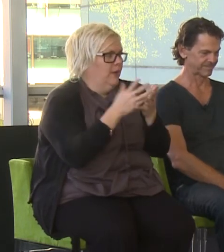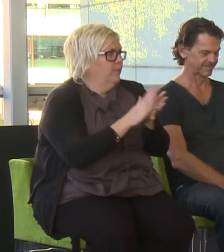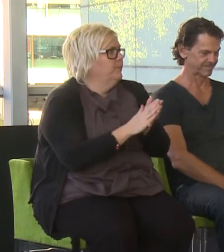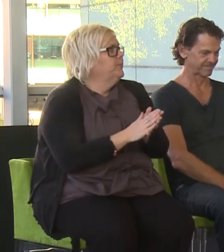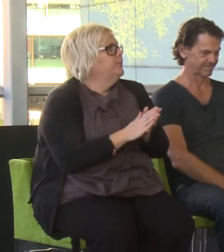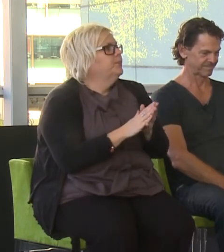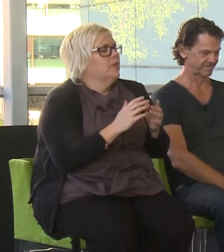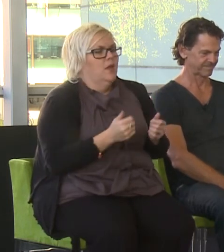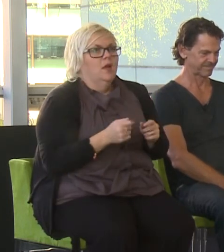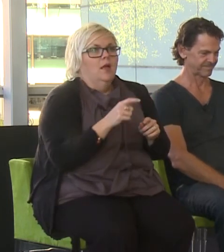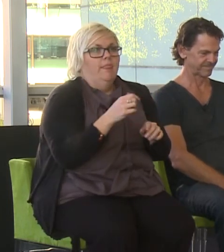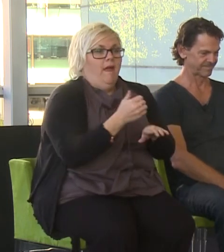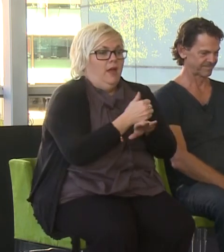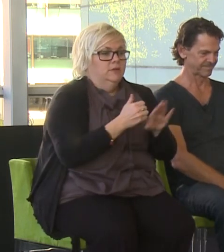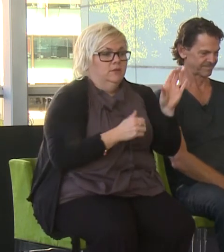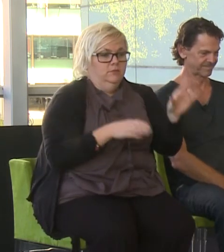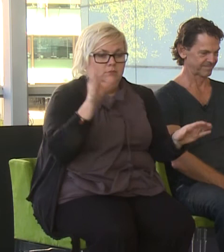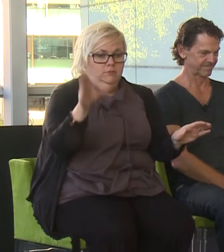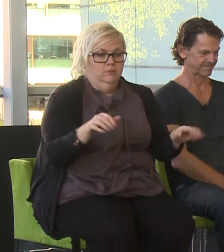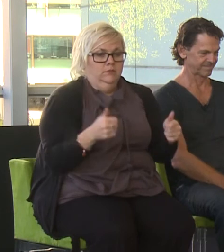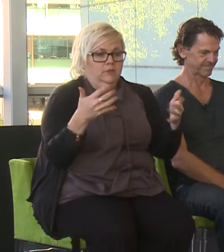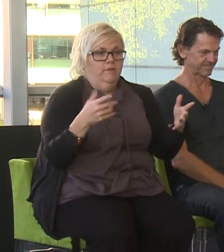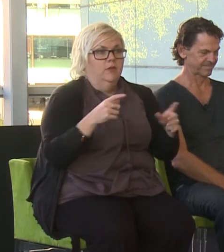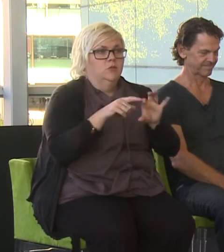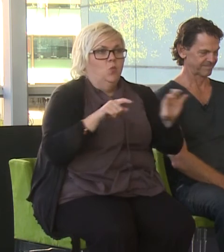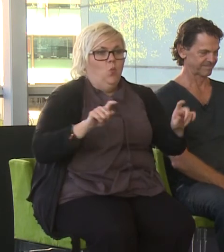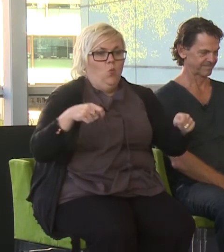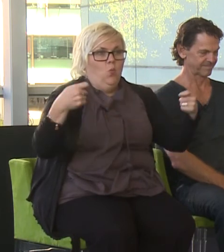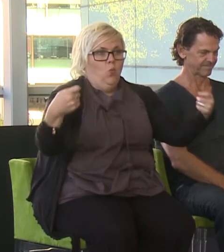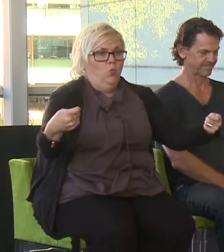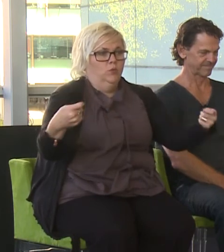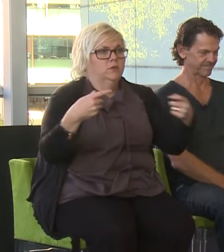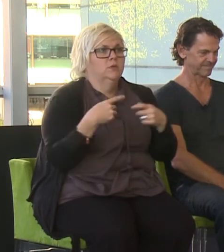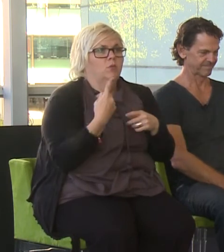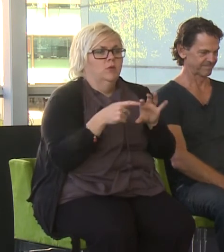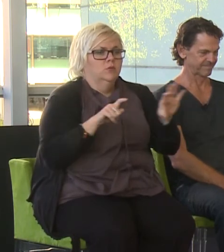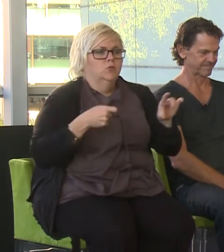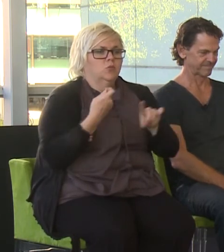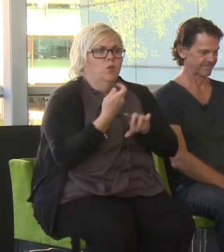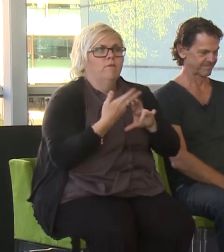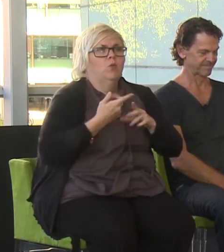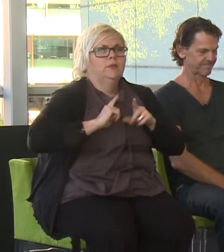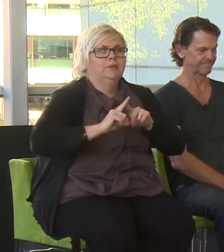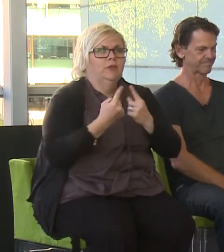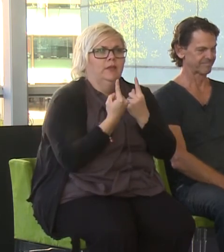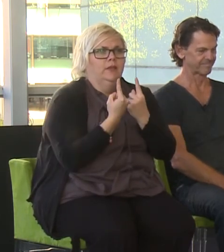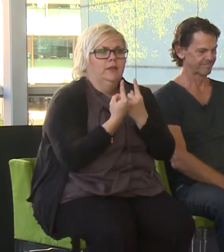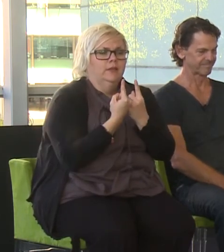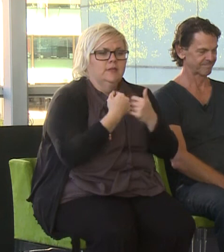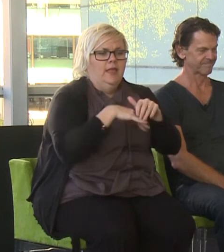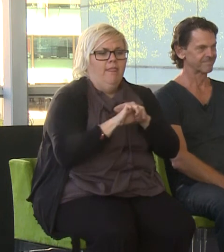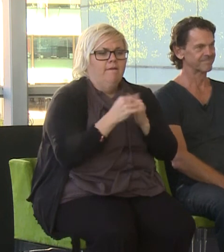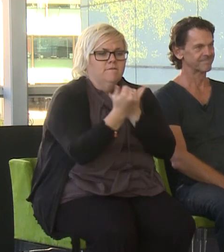give the actors their hero swords, one of a range of swords that will cater to the needs of different beats in the fight